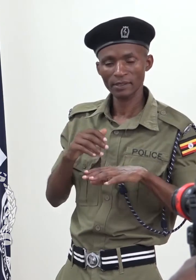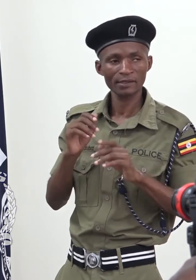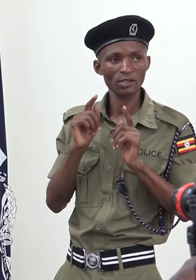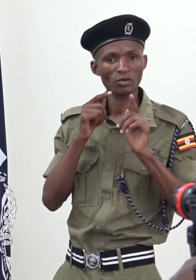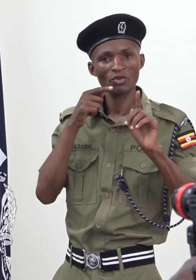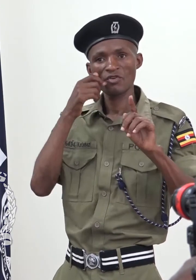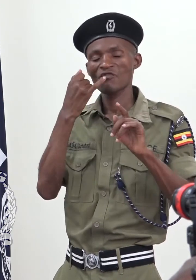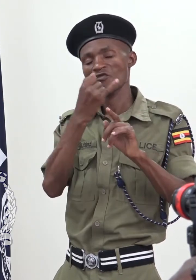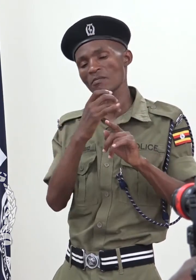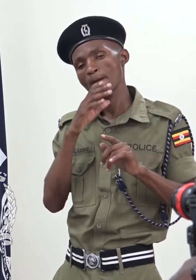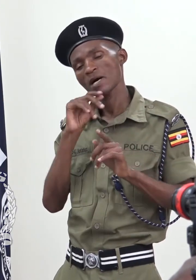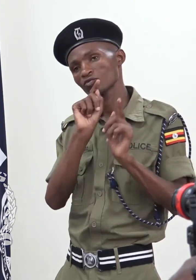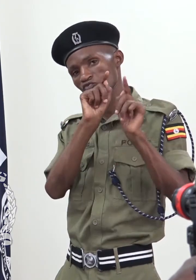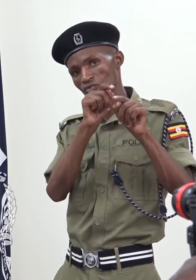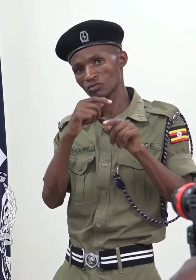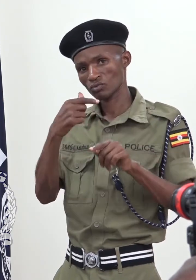And